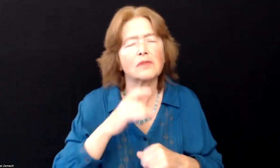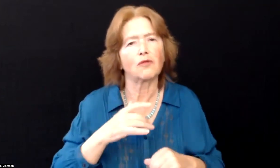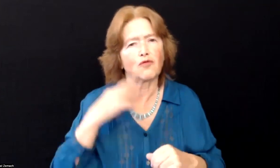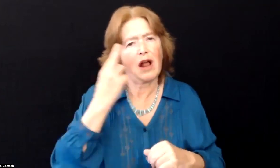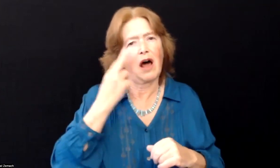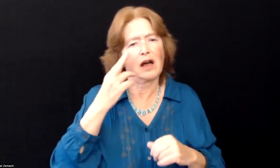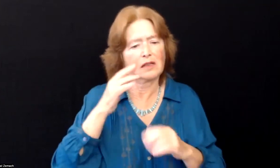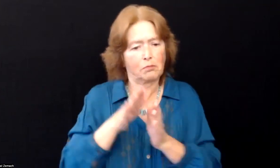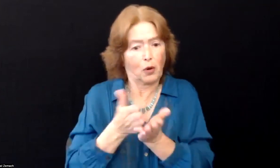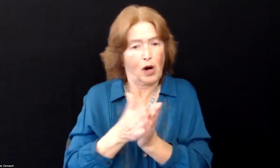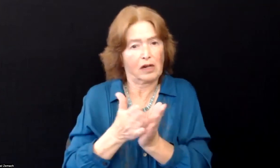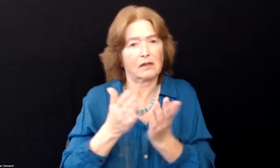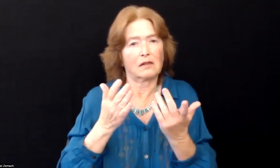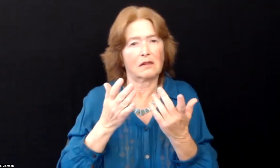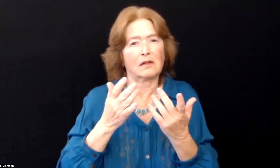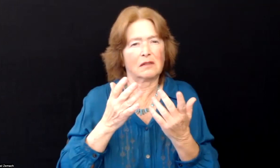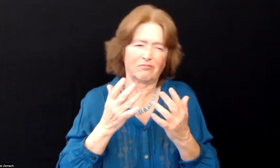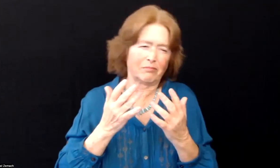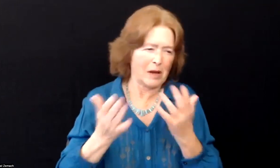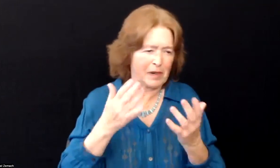I realized